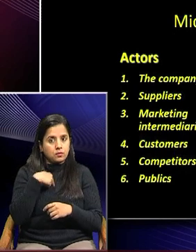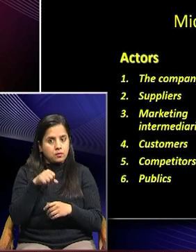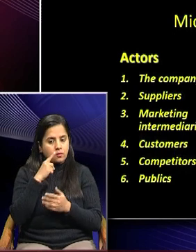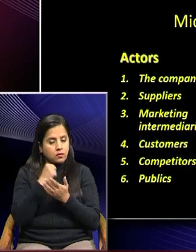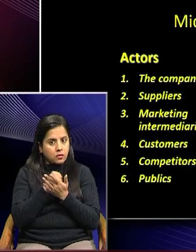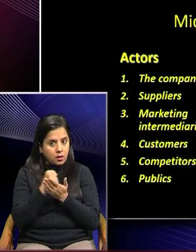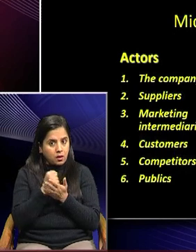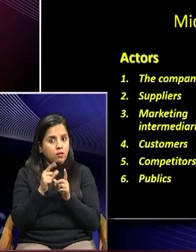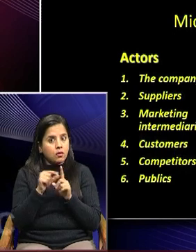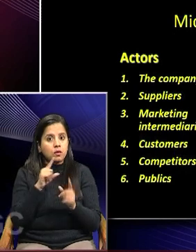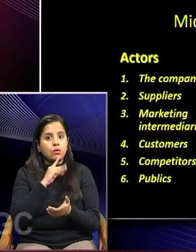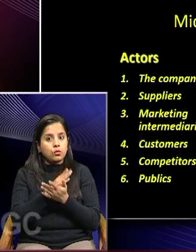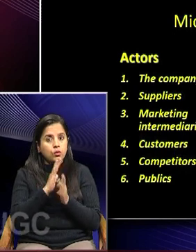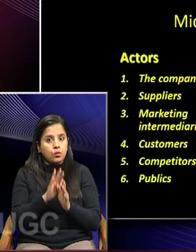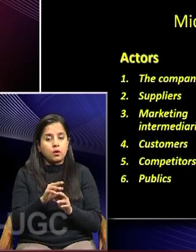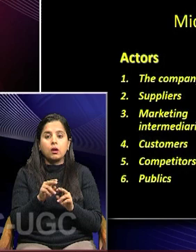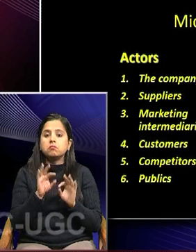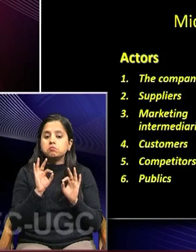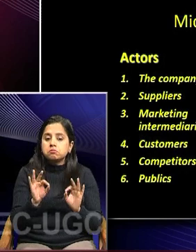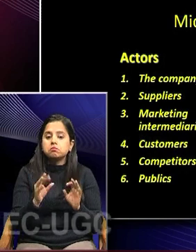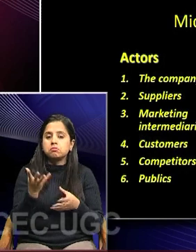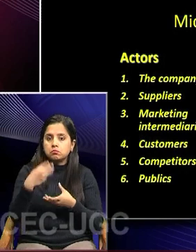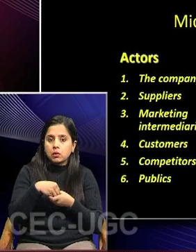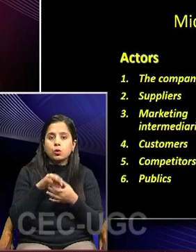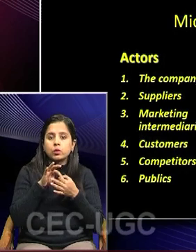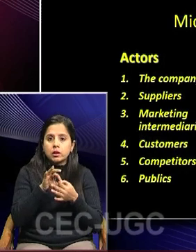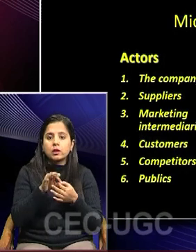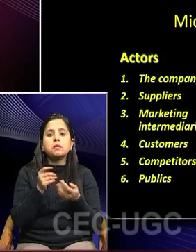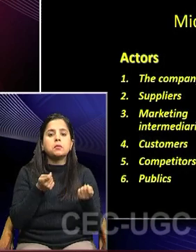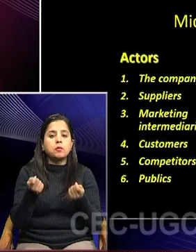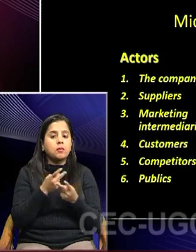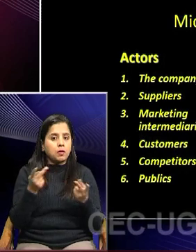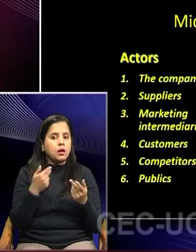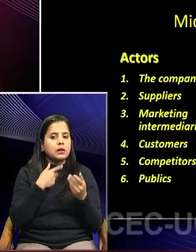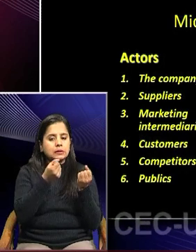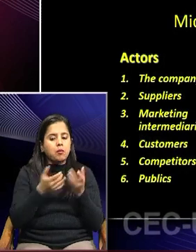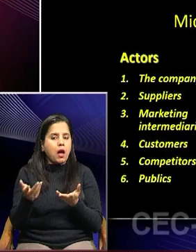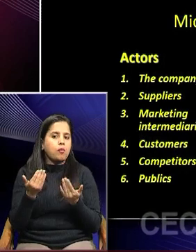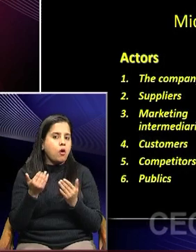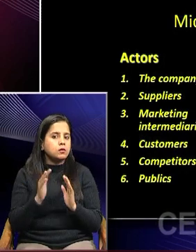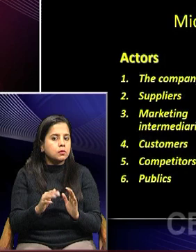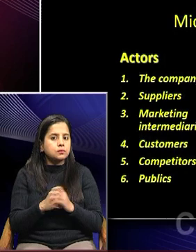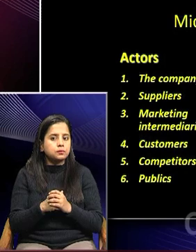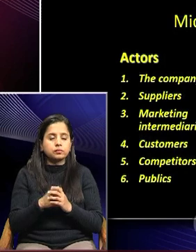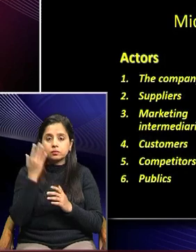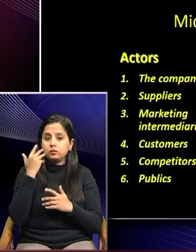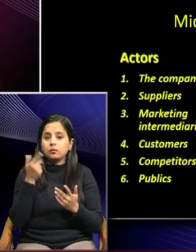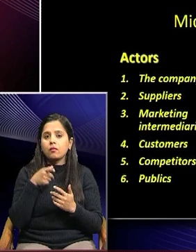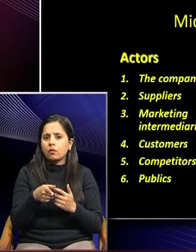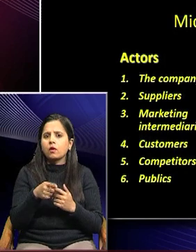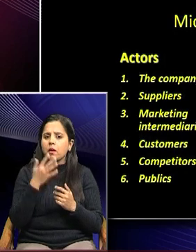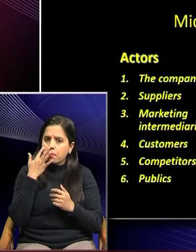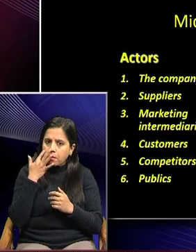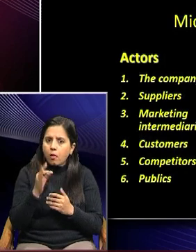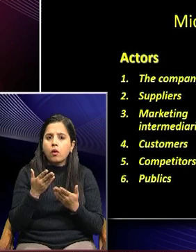to ensure effective partnership or relationship management with my suppliers, because that is very much